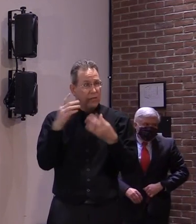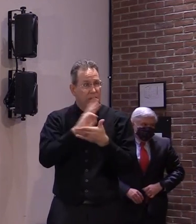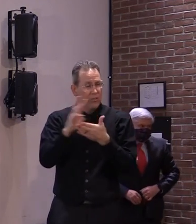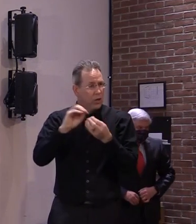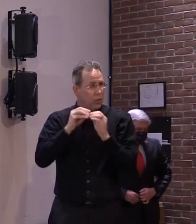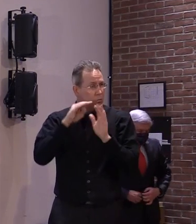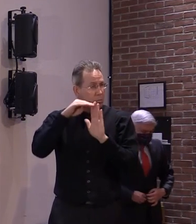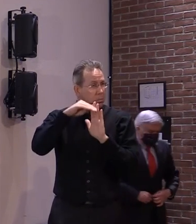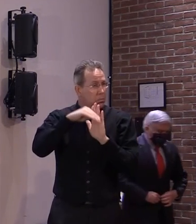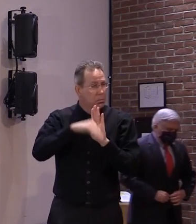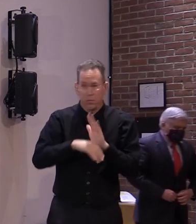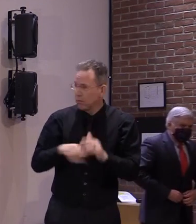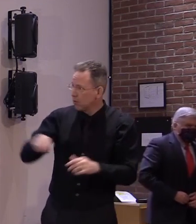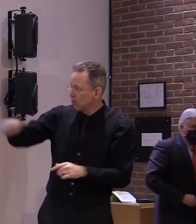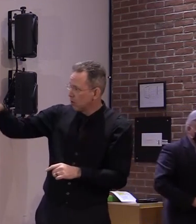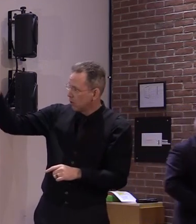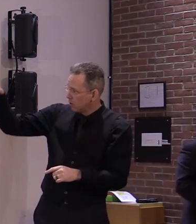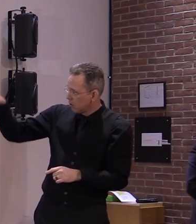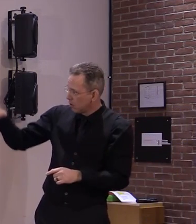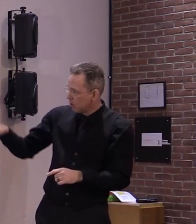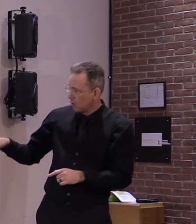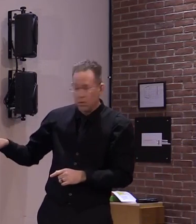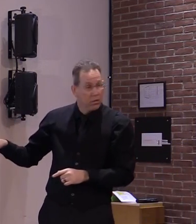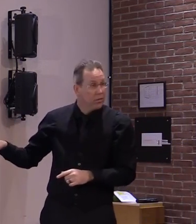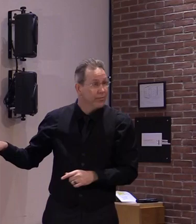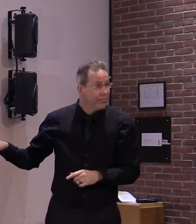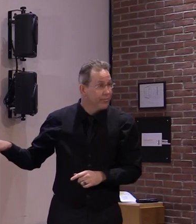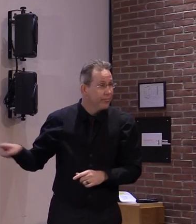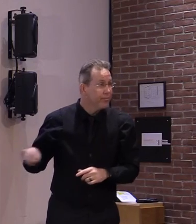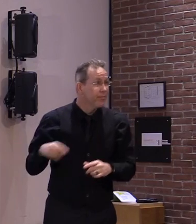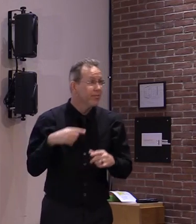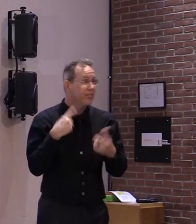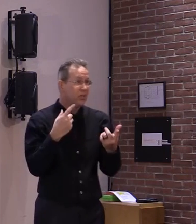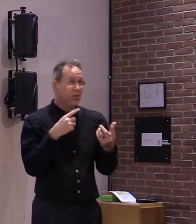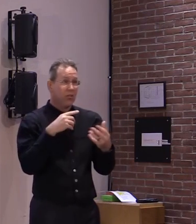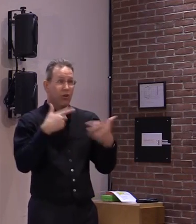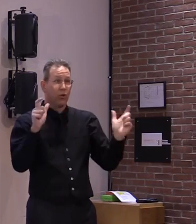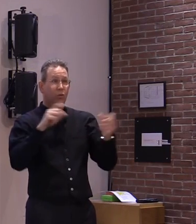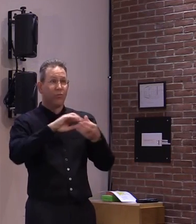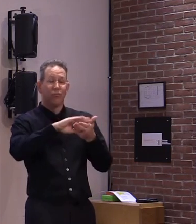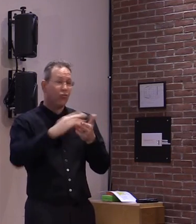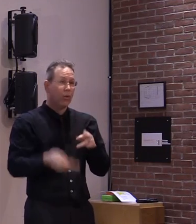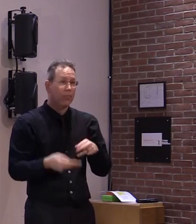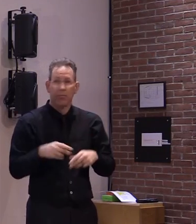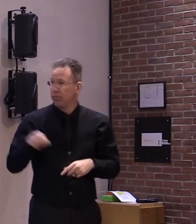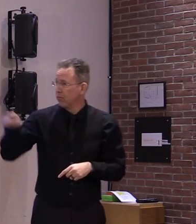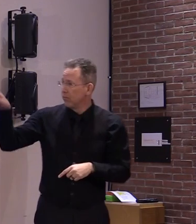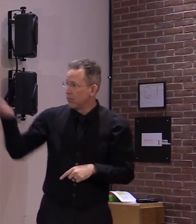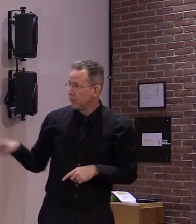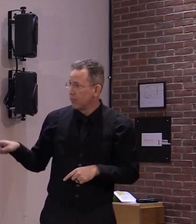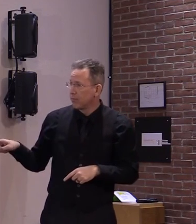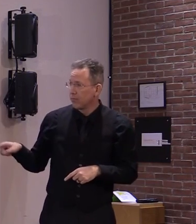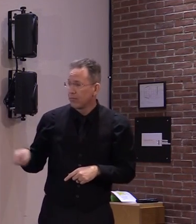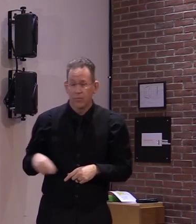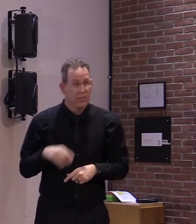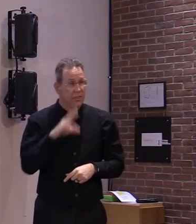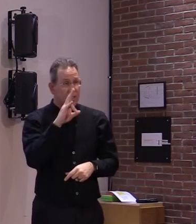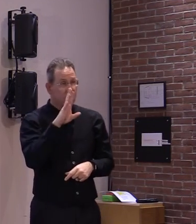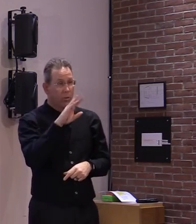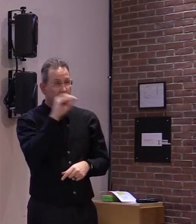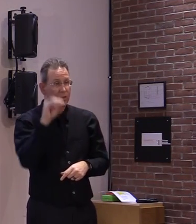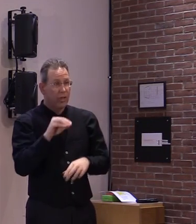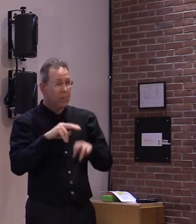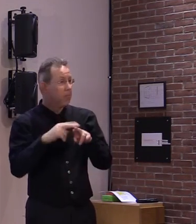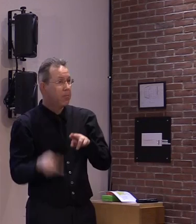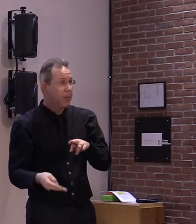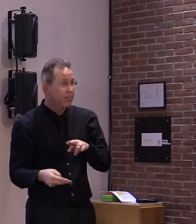falling 74% during that time. The 7-day case average has not been this low since the 3rd